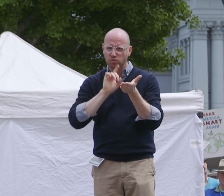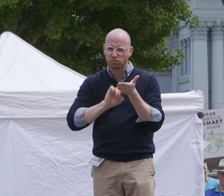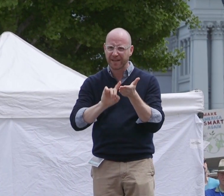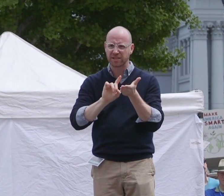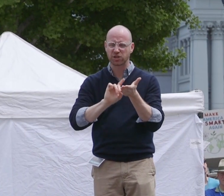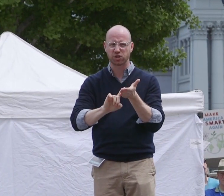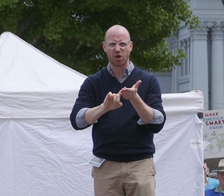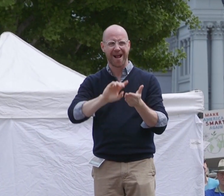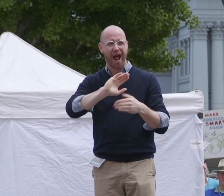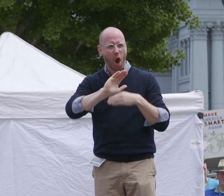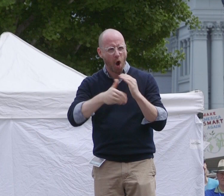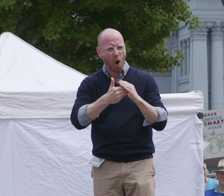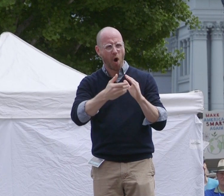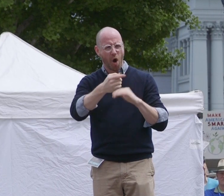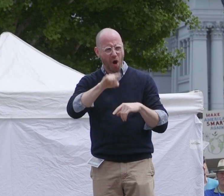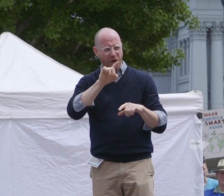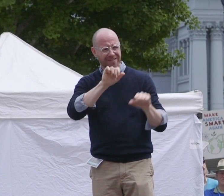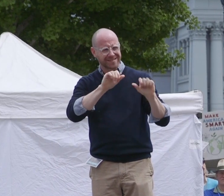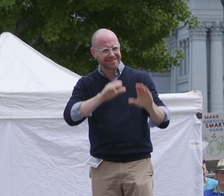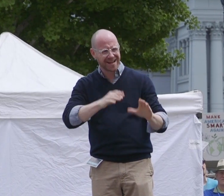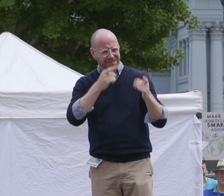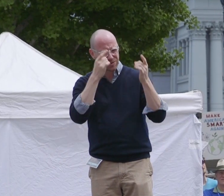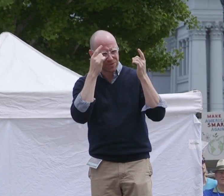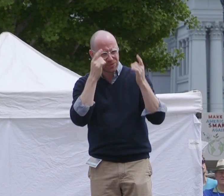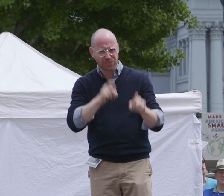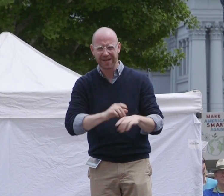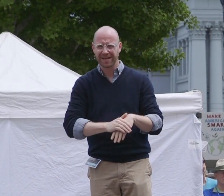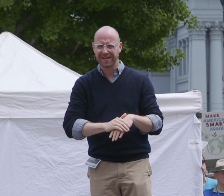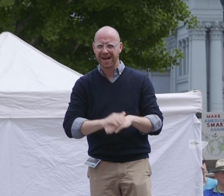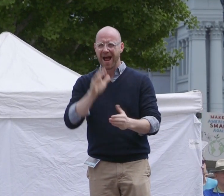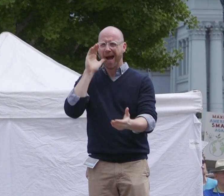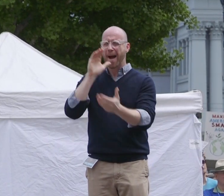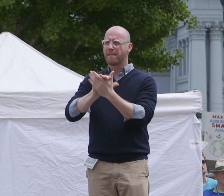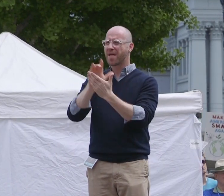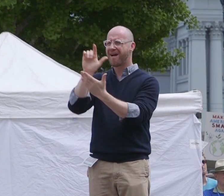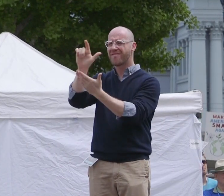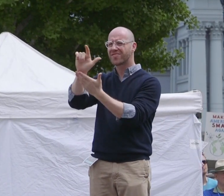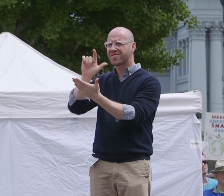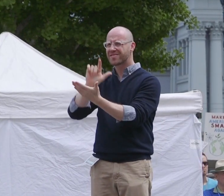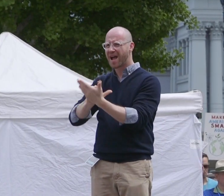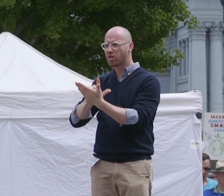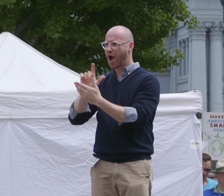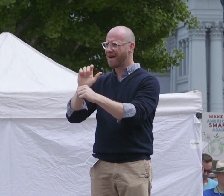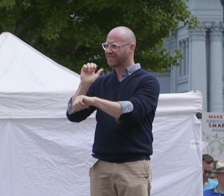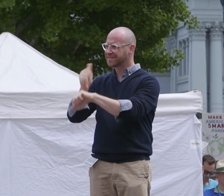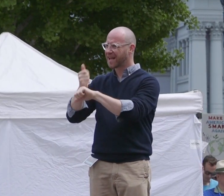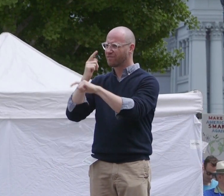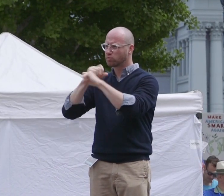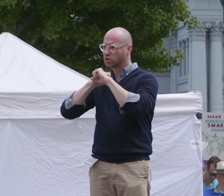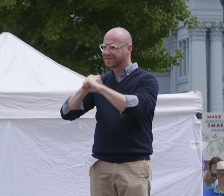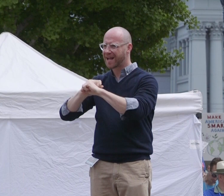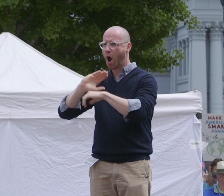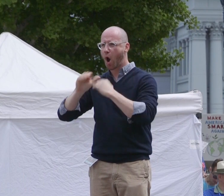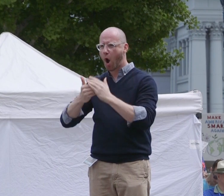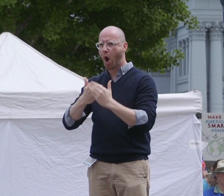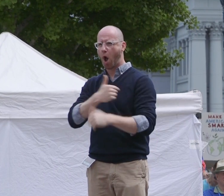our laws to equally protect all of us and to use data to remove those that do not.